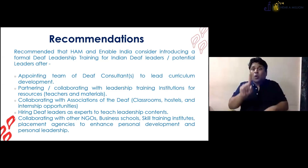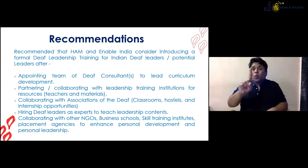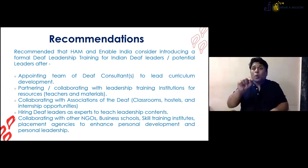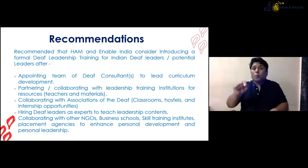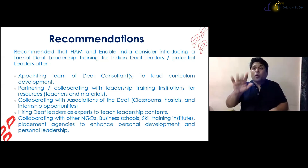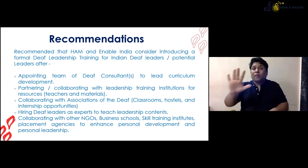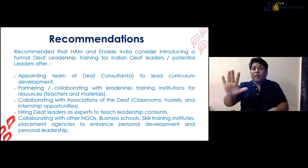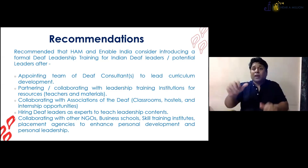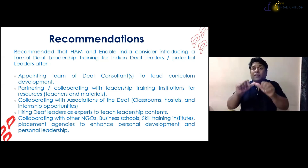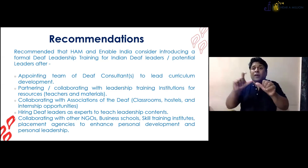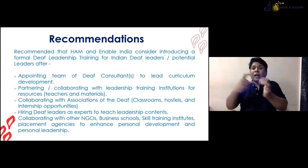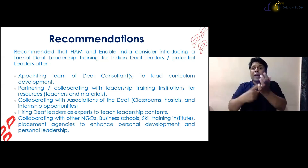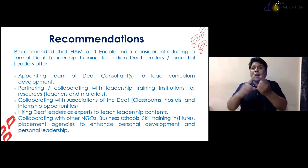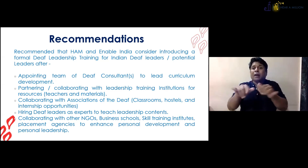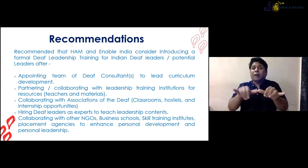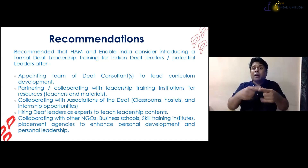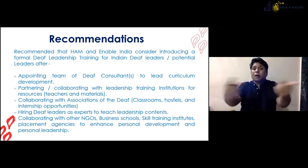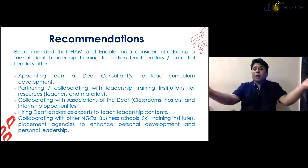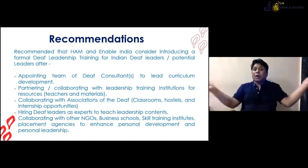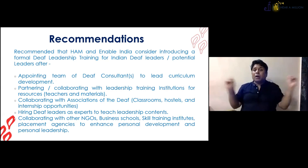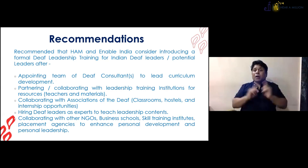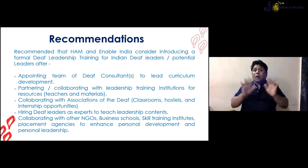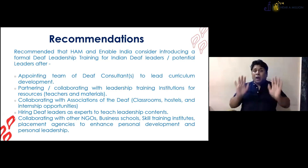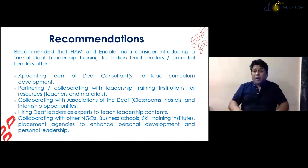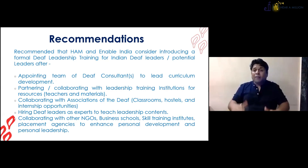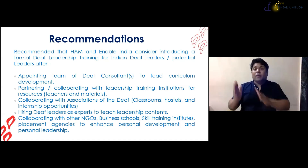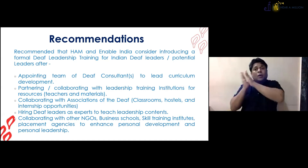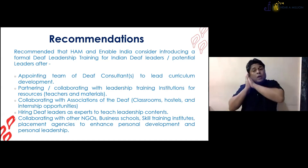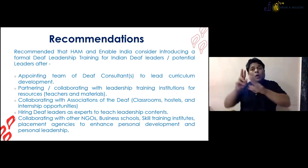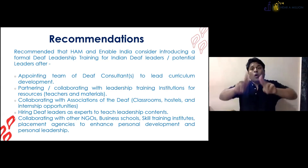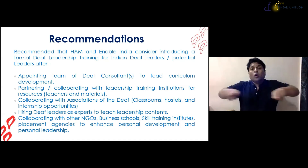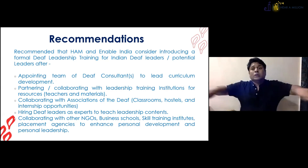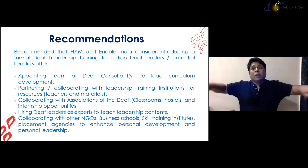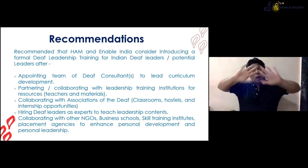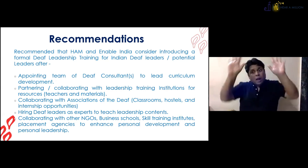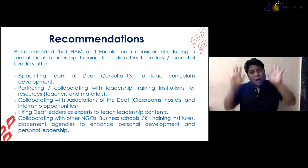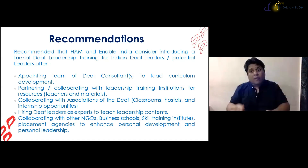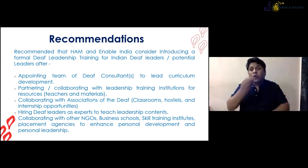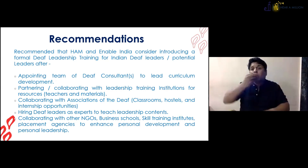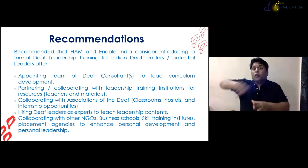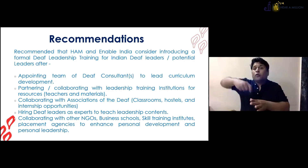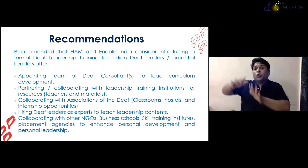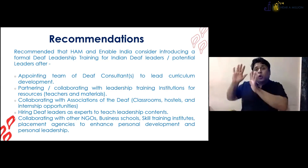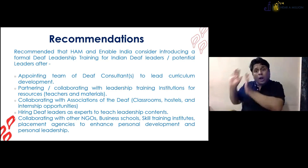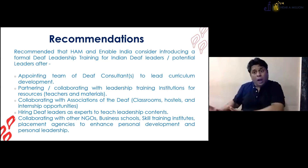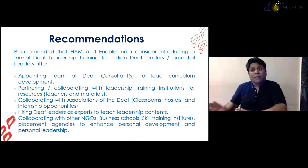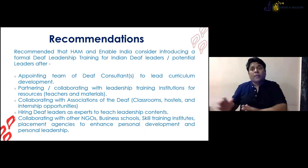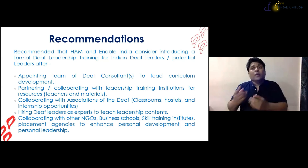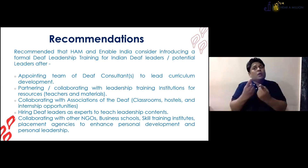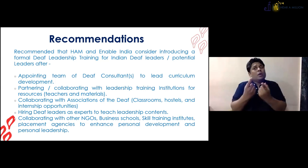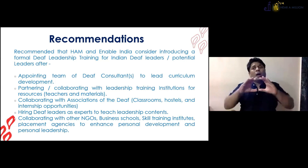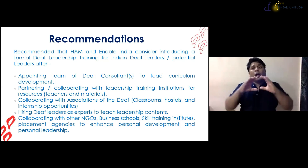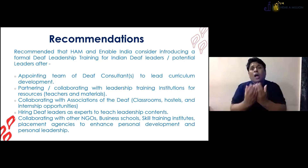new. So it's for 1.5 acre land that's available, hostel beds, everything is available, cook is